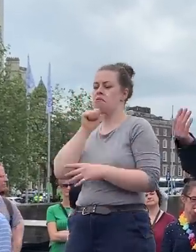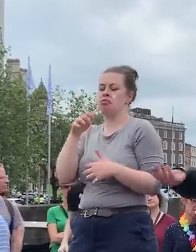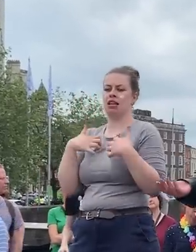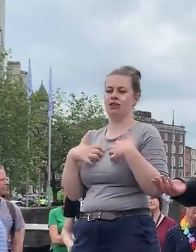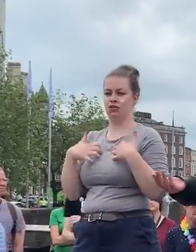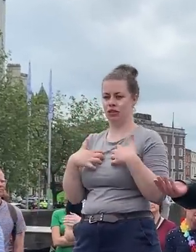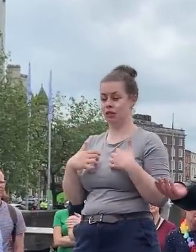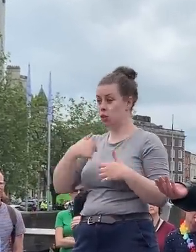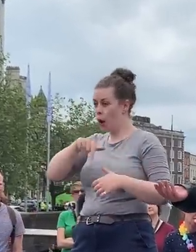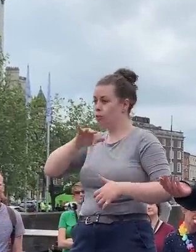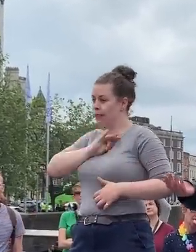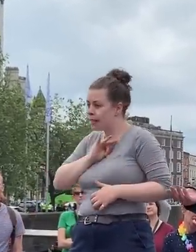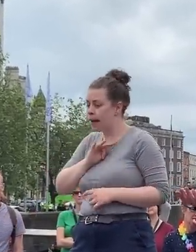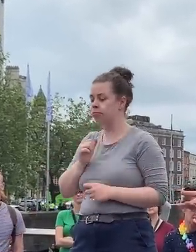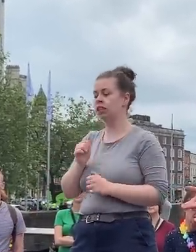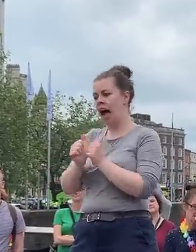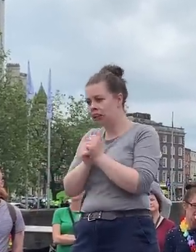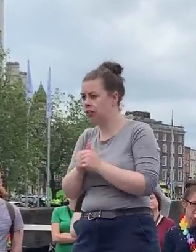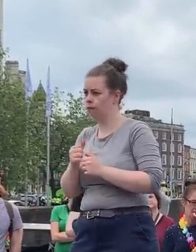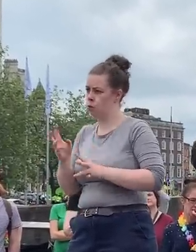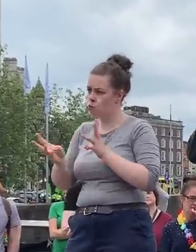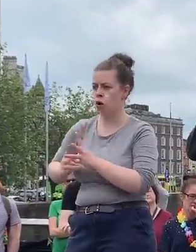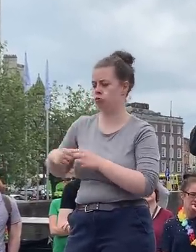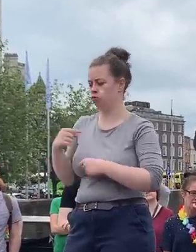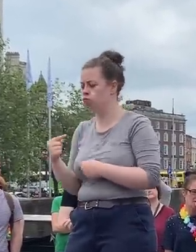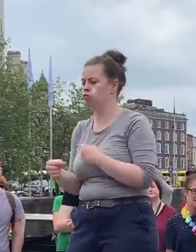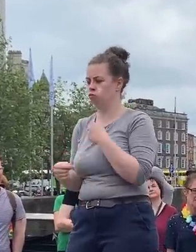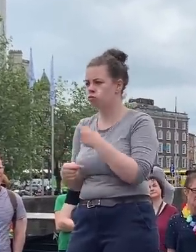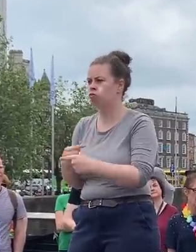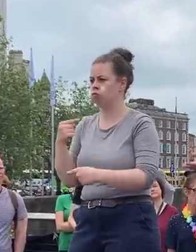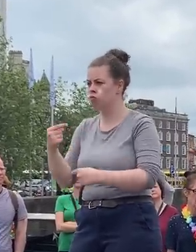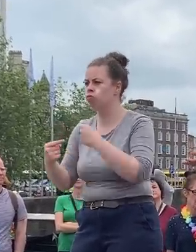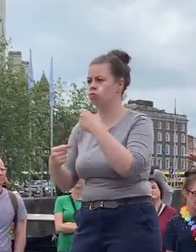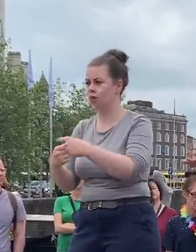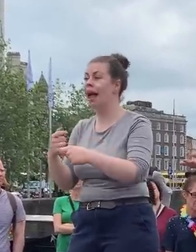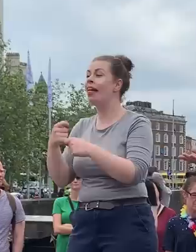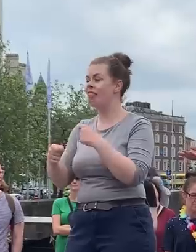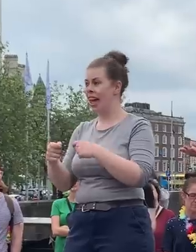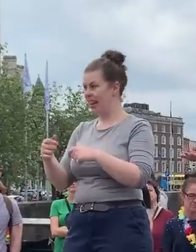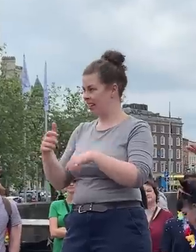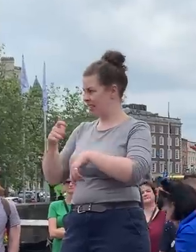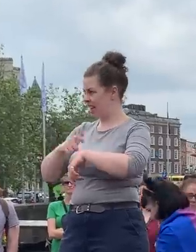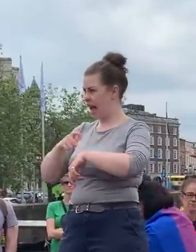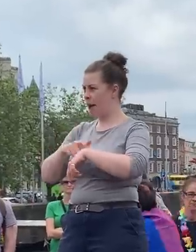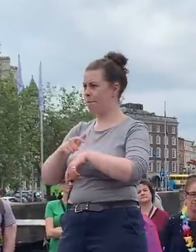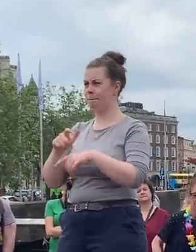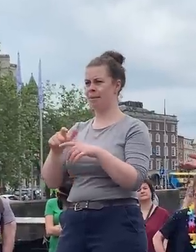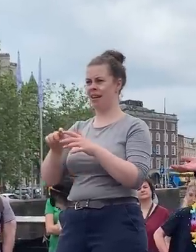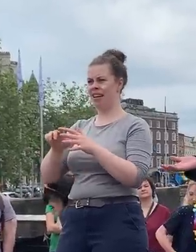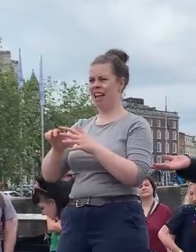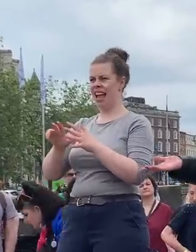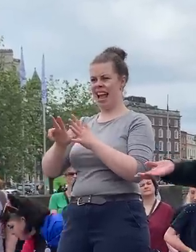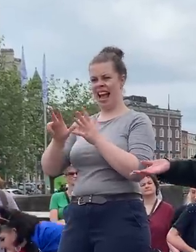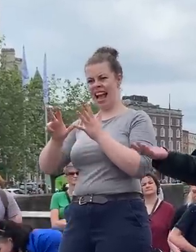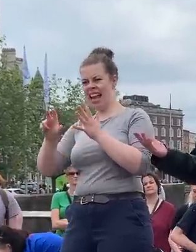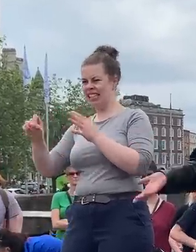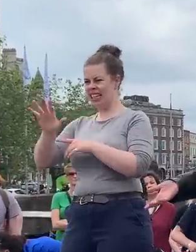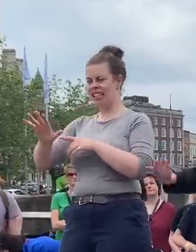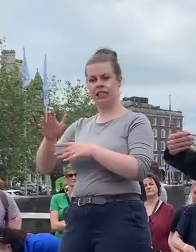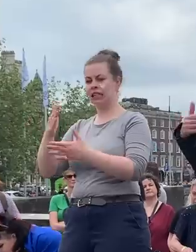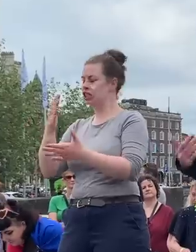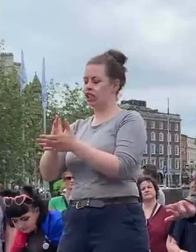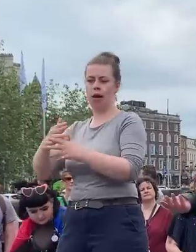to do this stuff for ourselves, yeah? So Pride stopped happening in the late 80s in Dublin. And